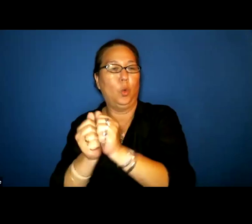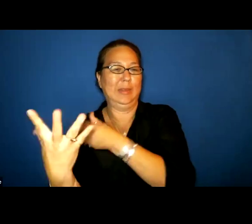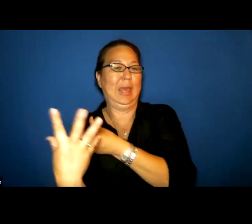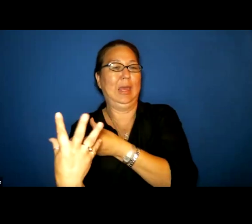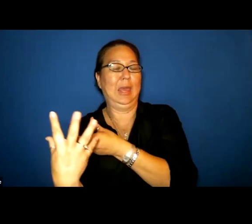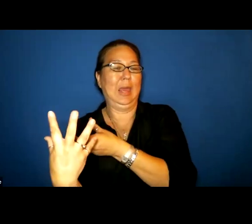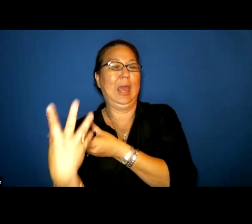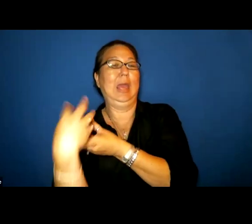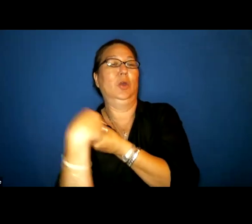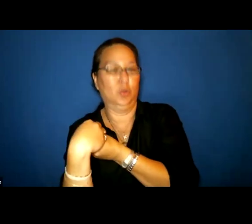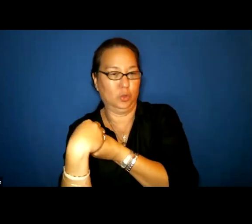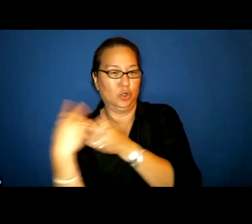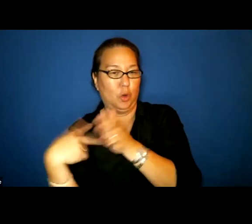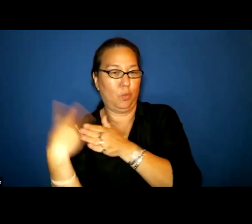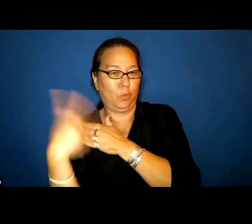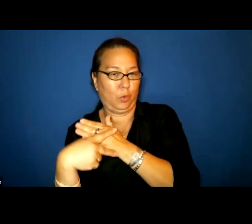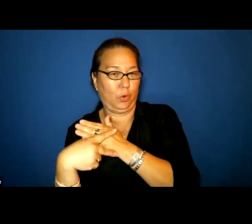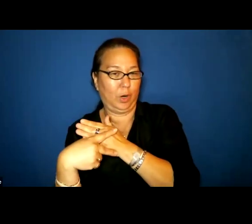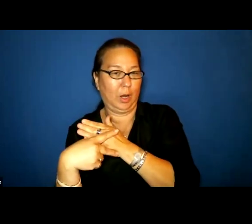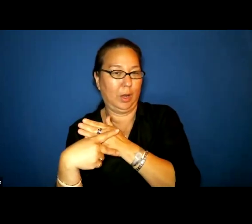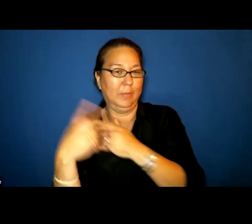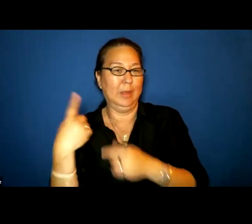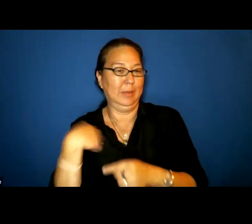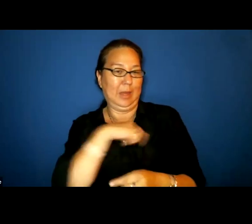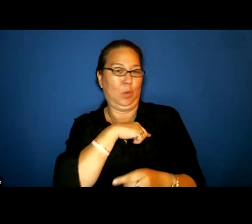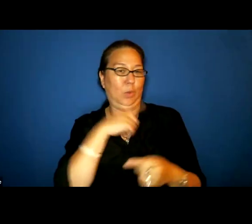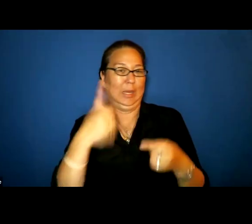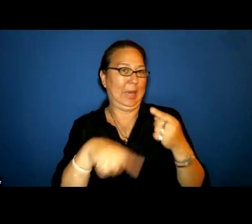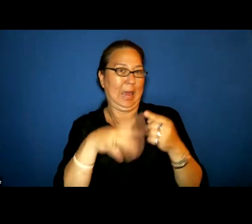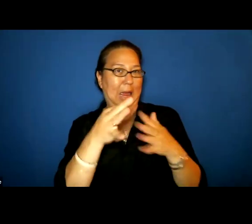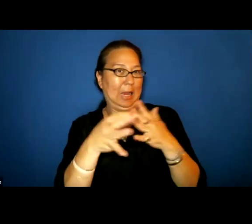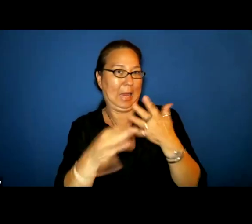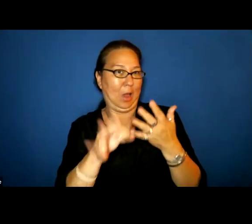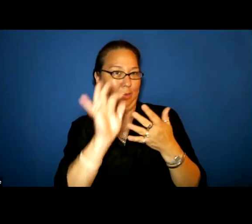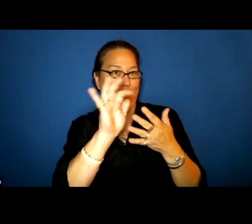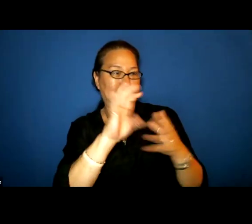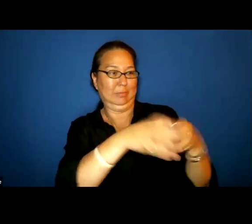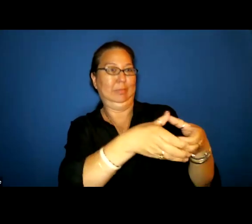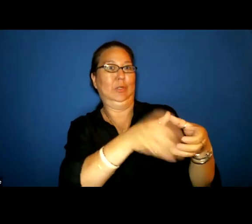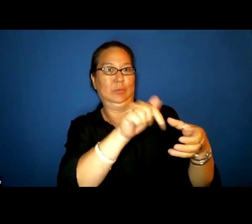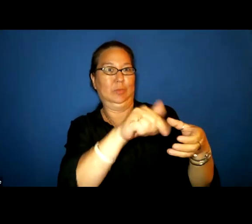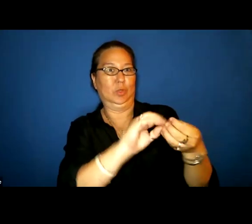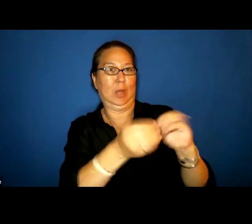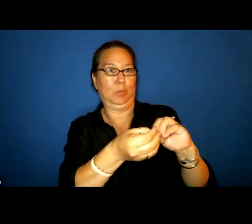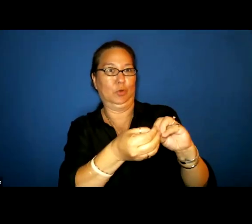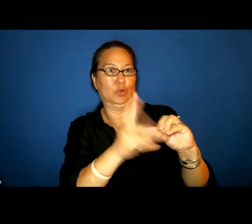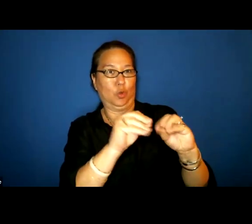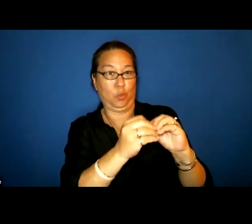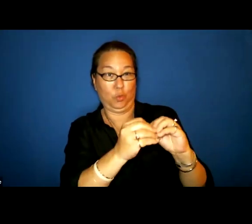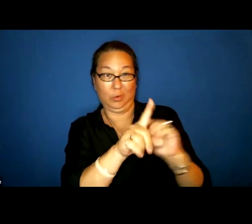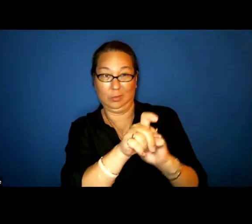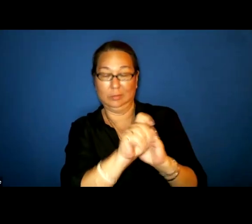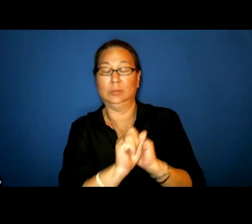So I think I can actually answer both with the same answer. So the part that was hard to